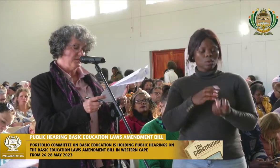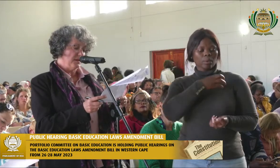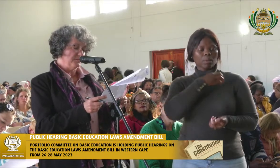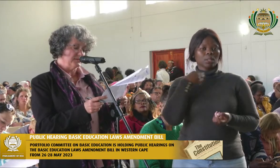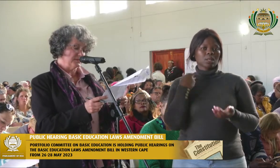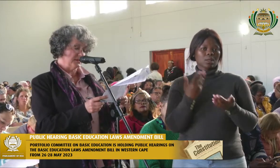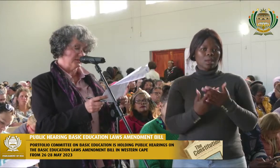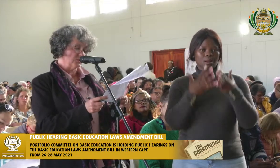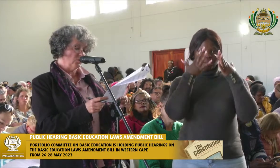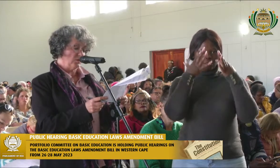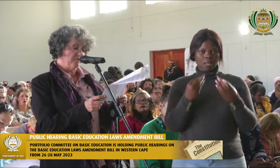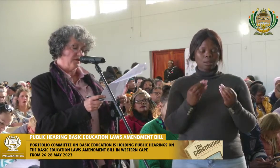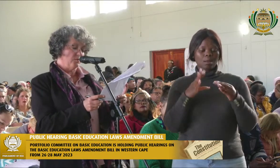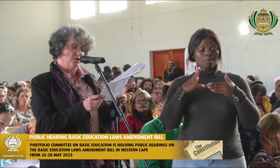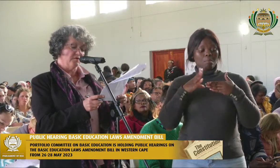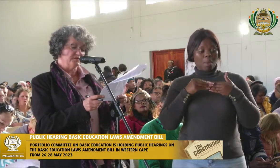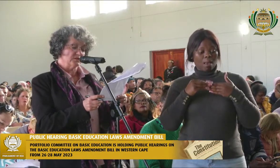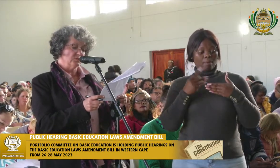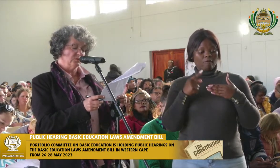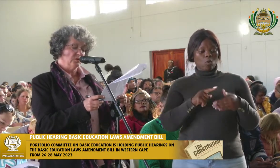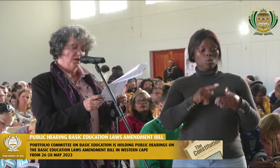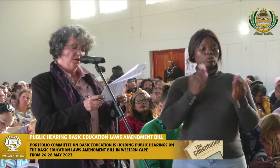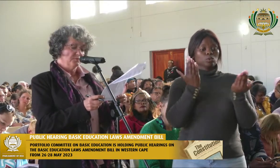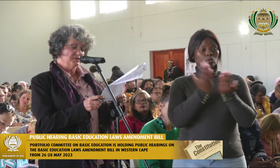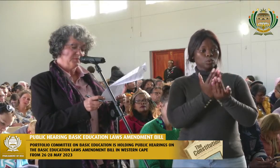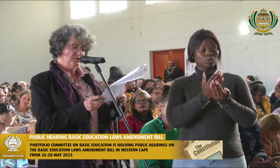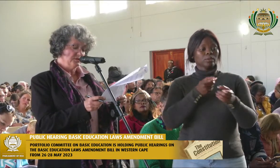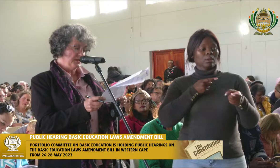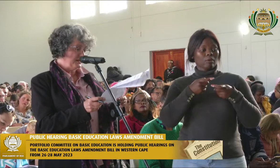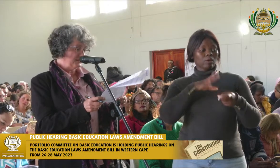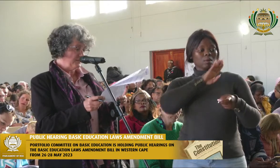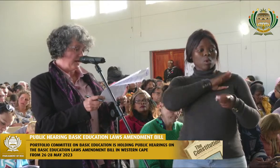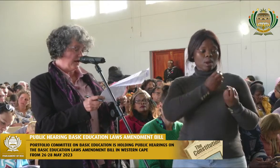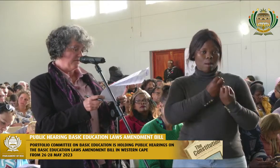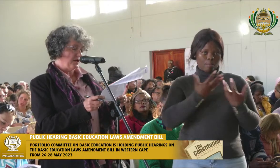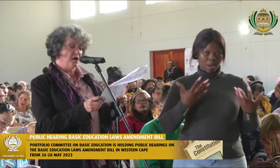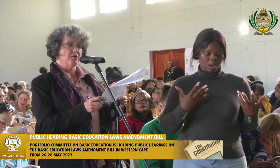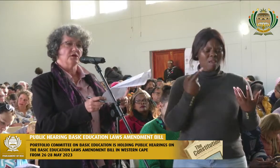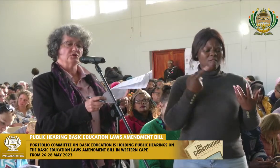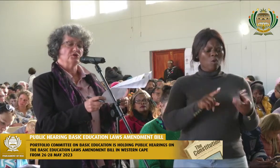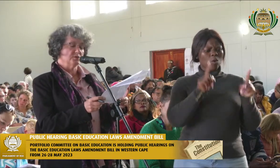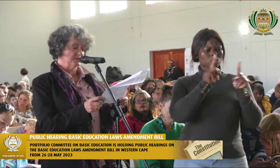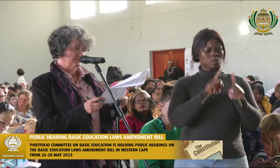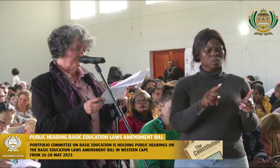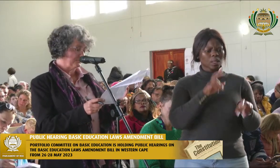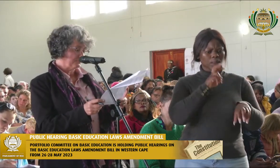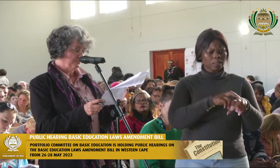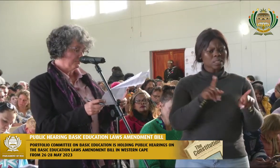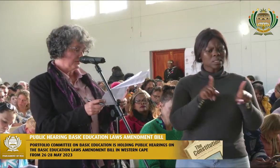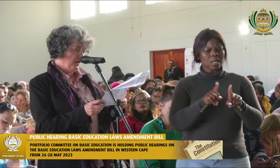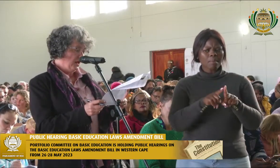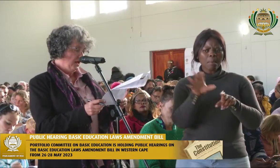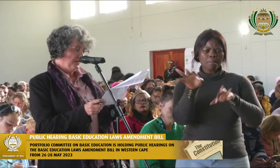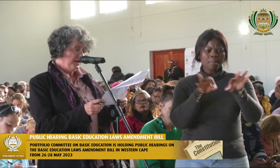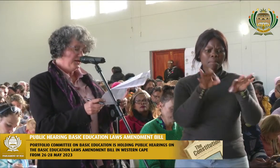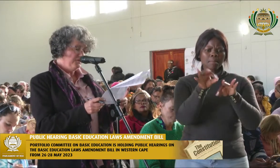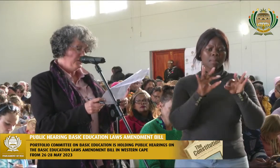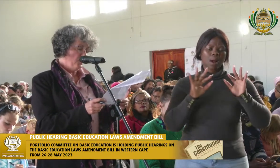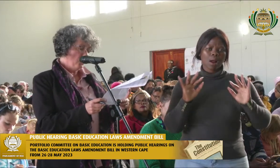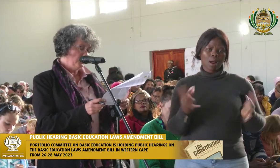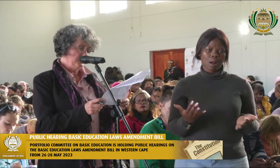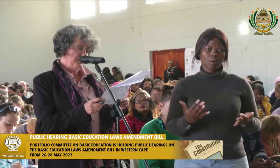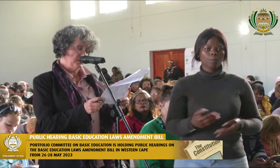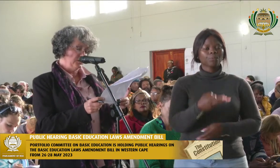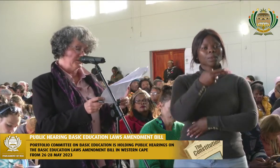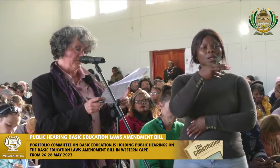how many members a school governing body of a school with special needs may have and how they are chosen. The head